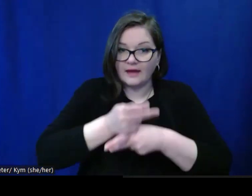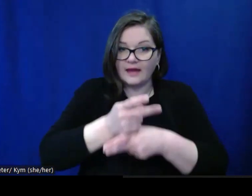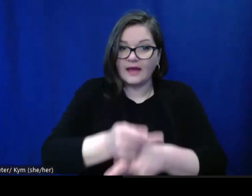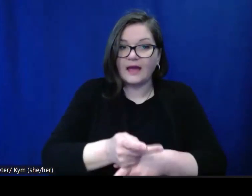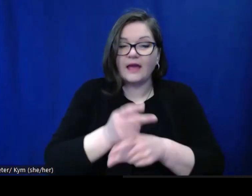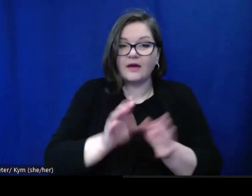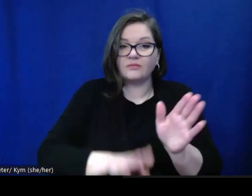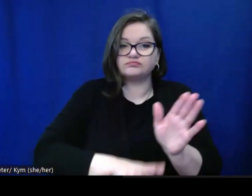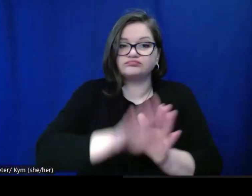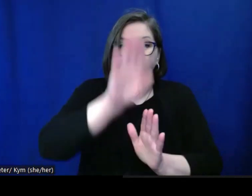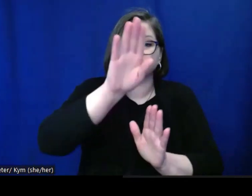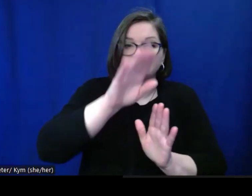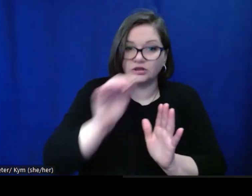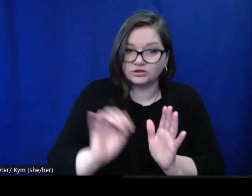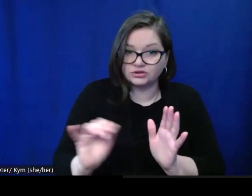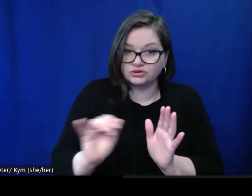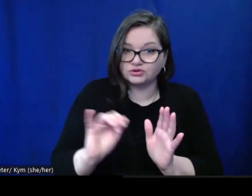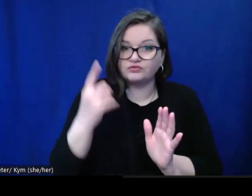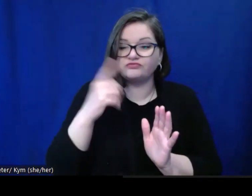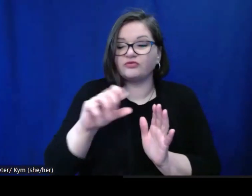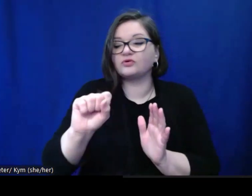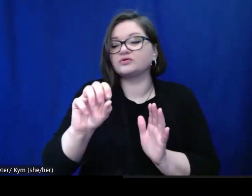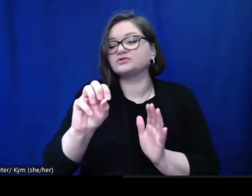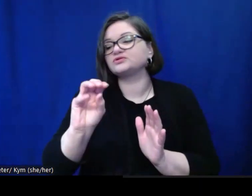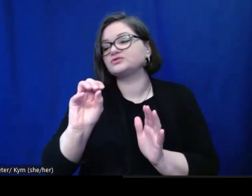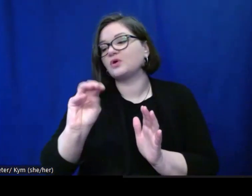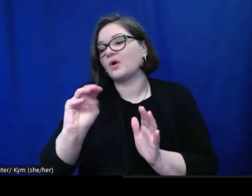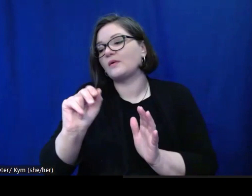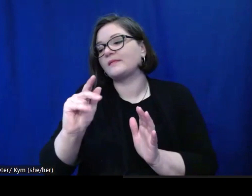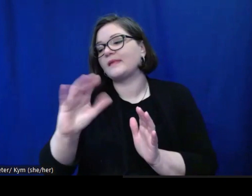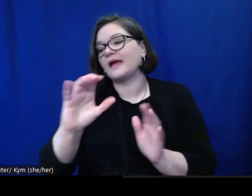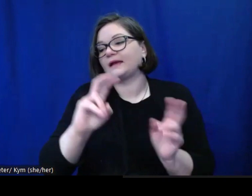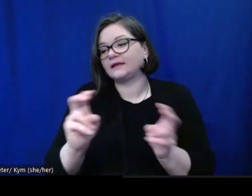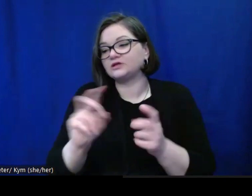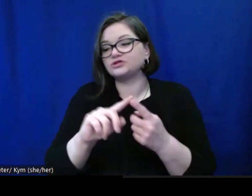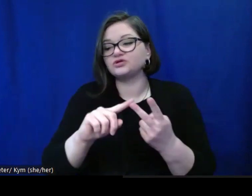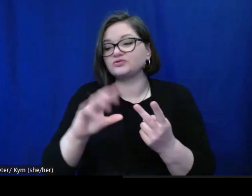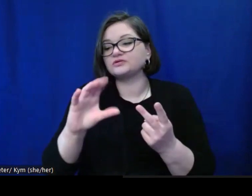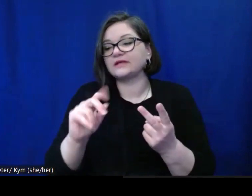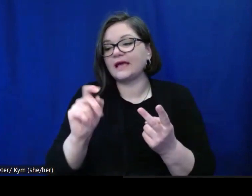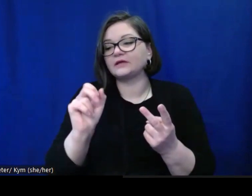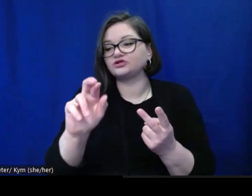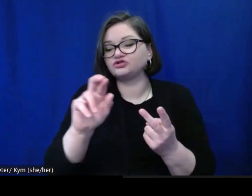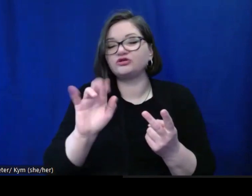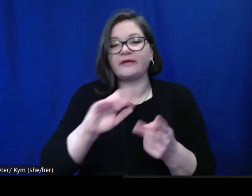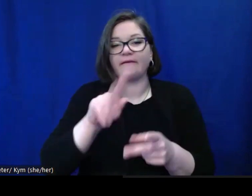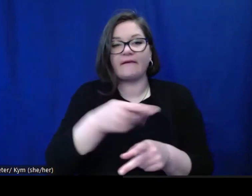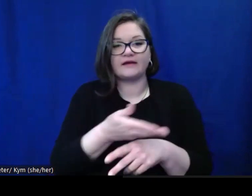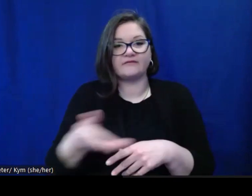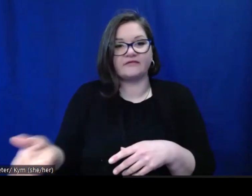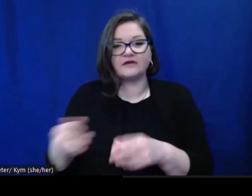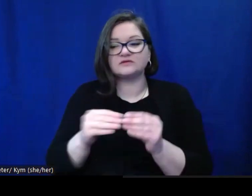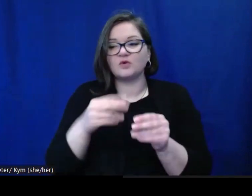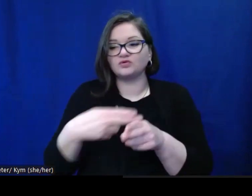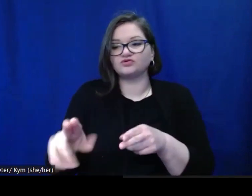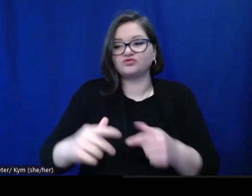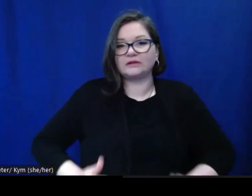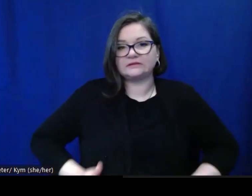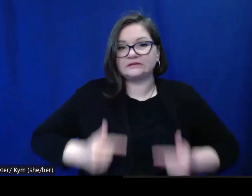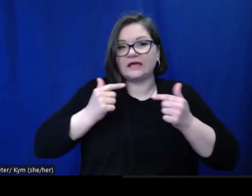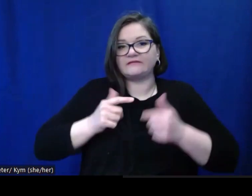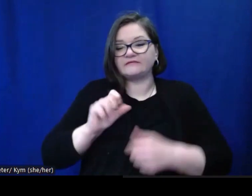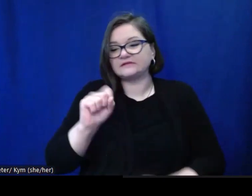influx in somatic issues, cancers, those sorts of things, a shortened lifespan